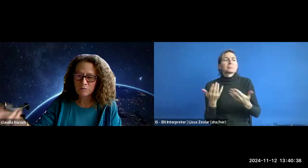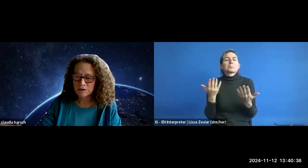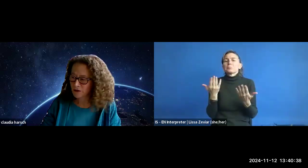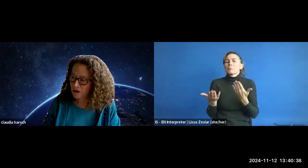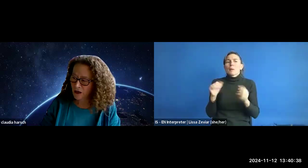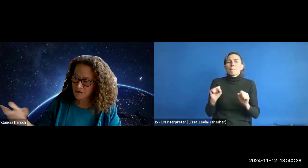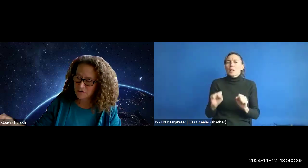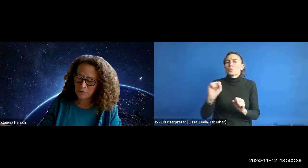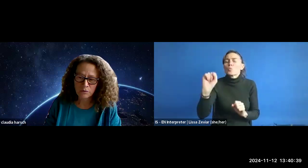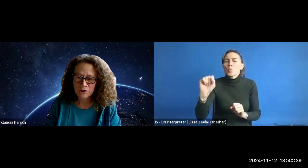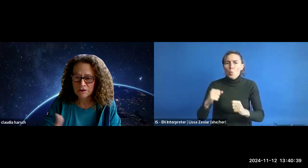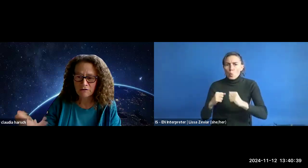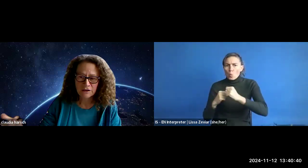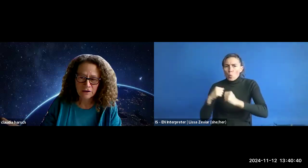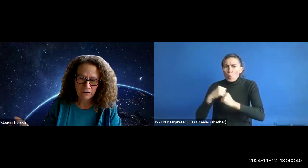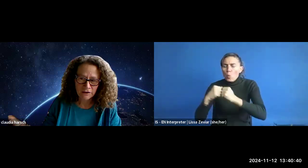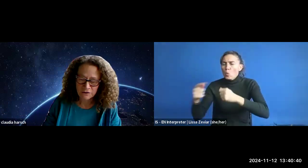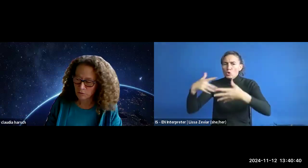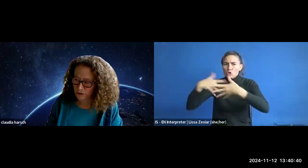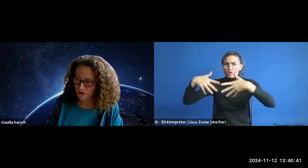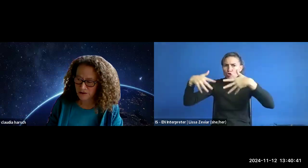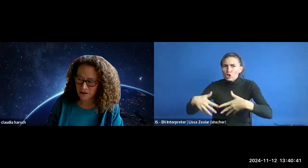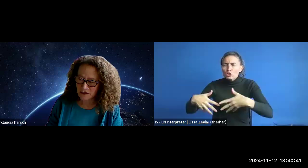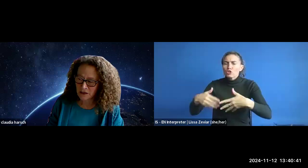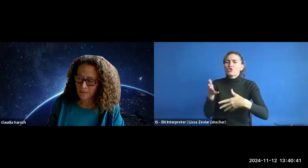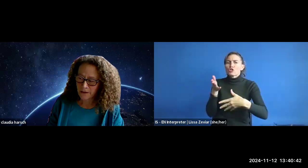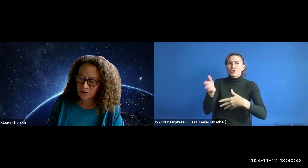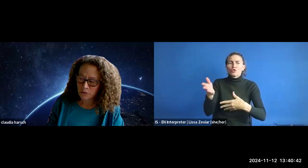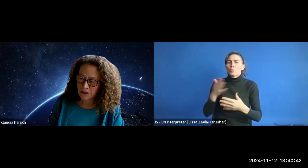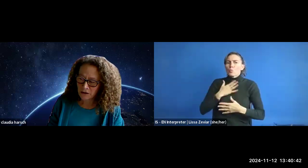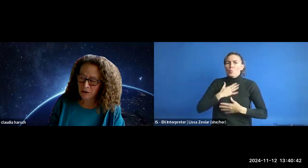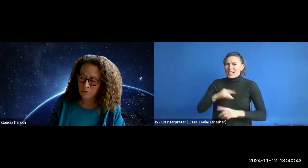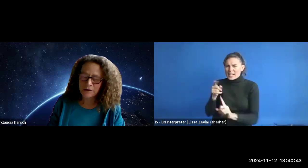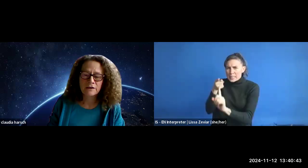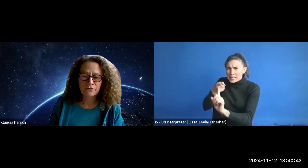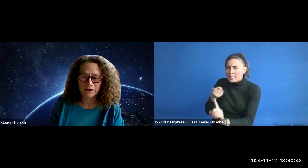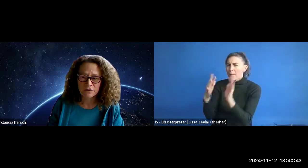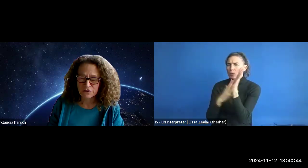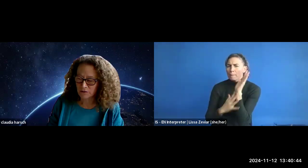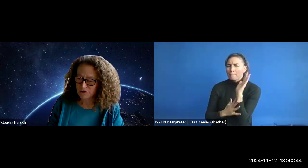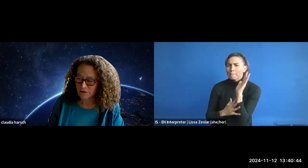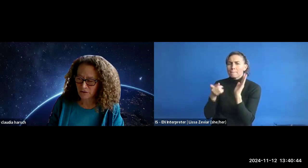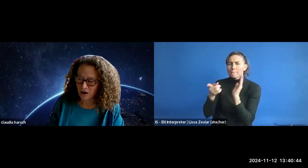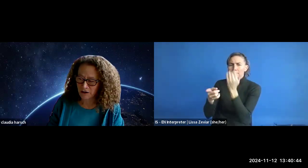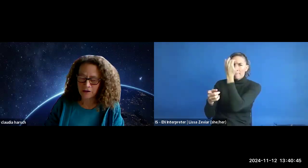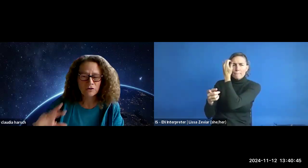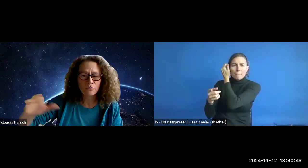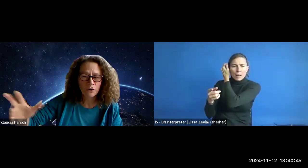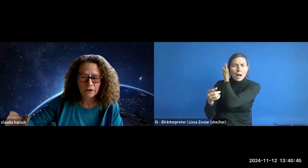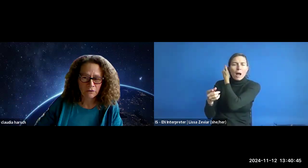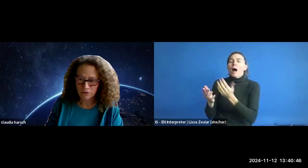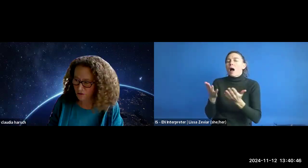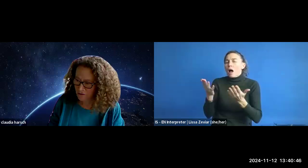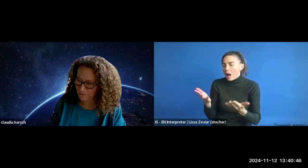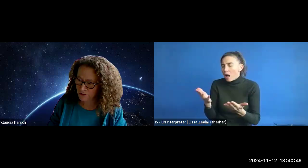you may have specific tasks, approaches, criteria that you want to assess, and you will come up with differences to the CFR in